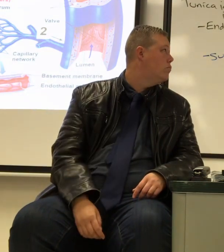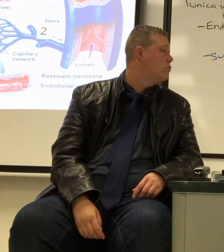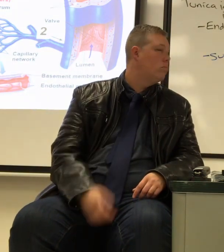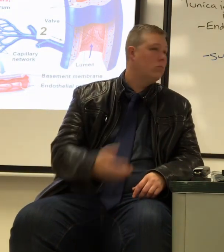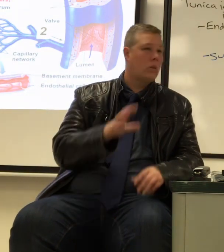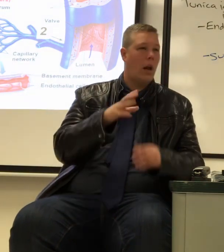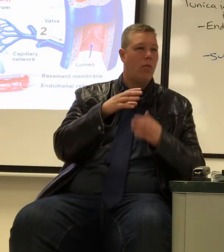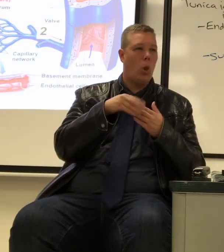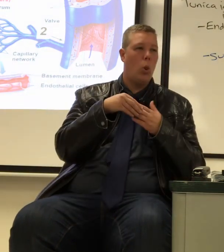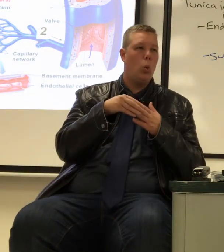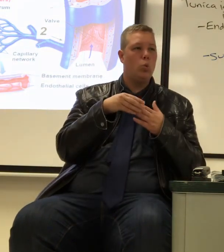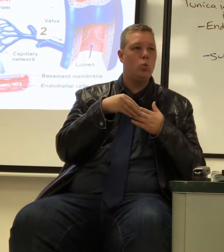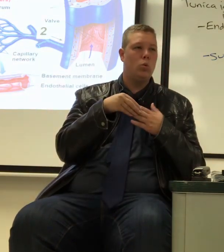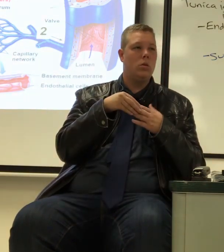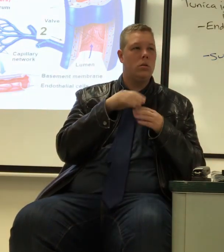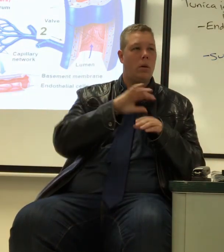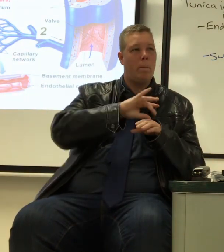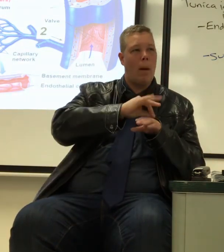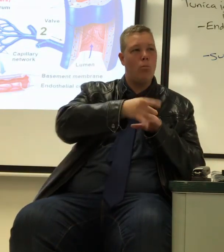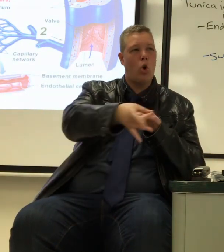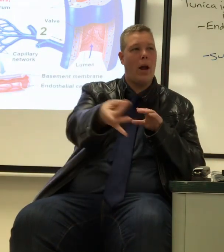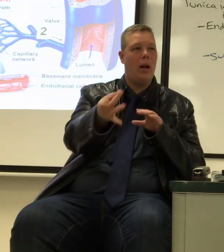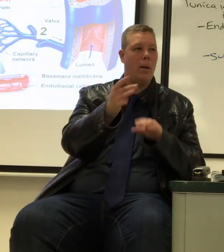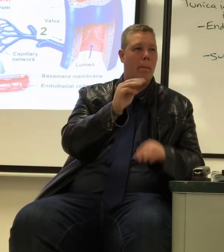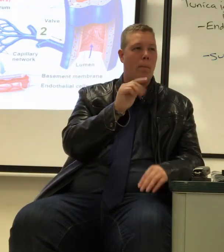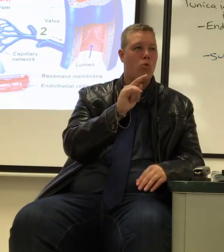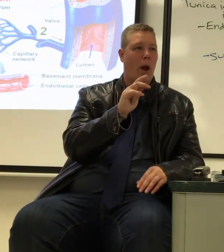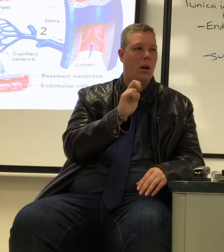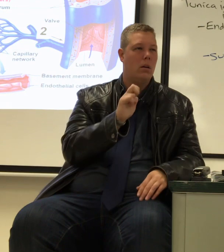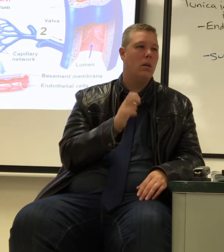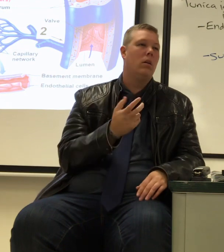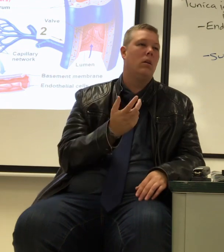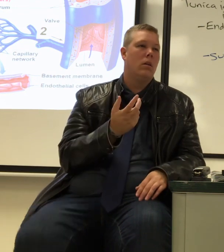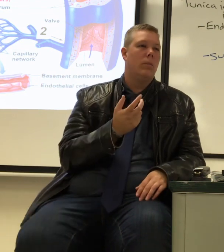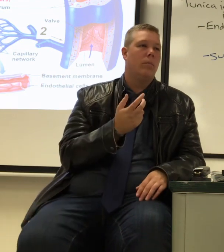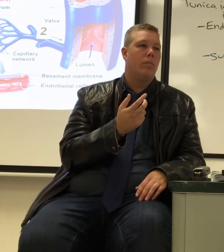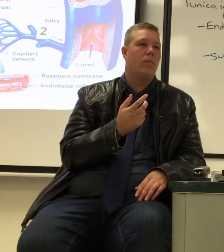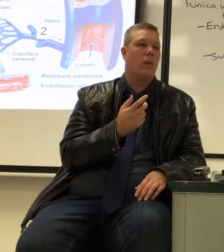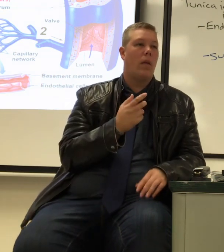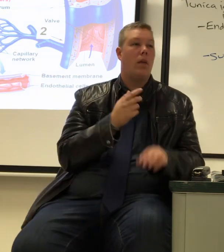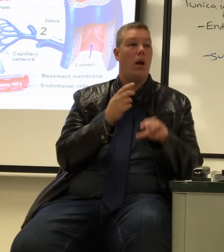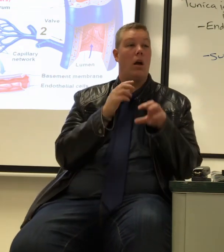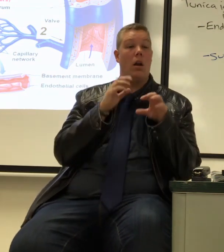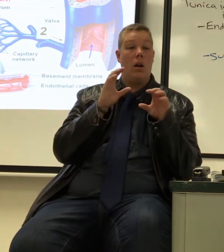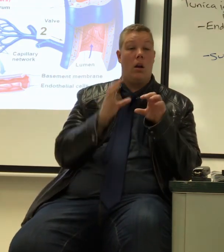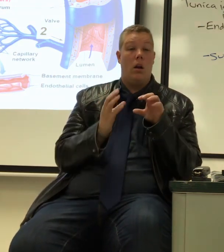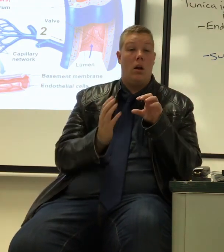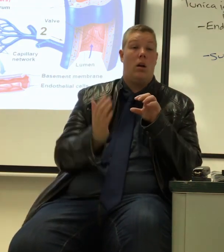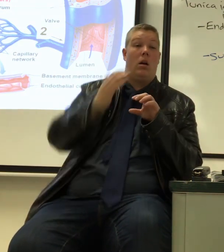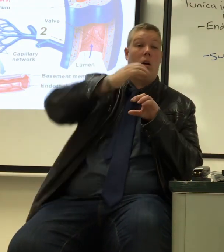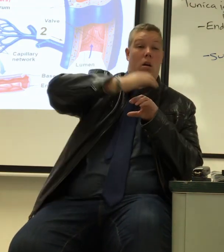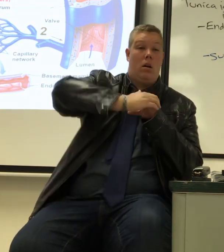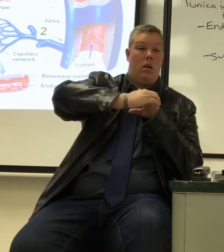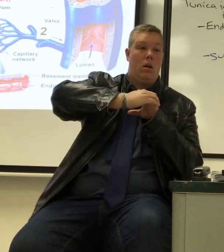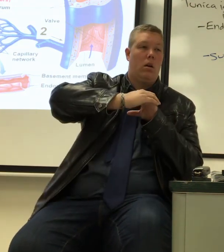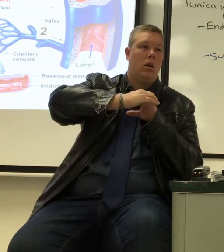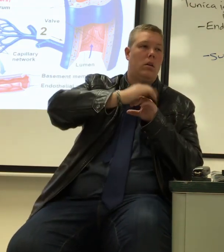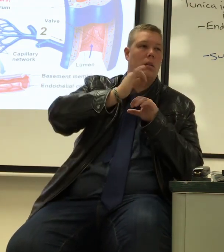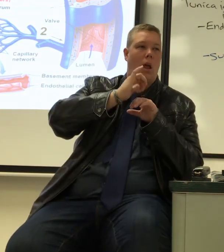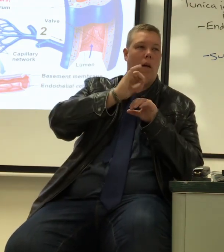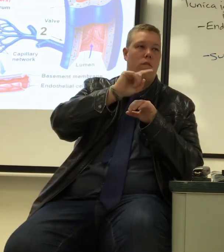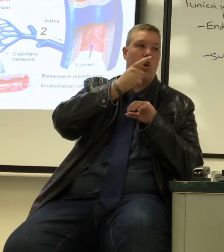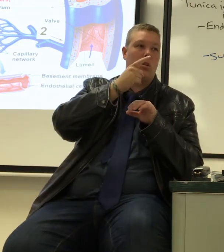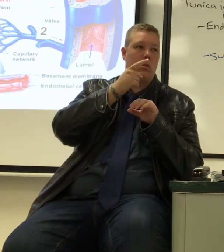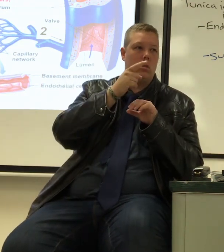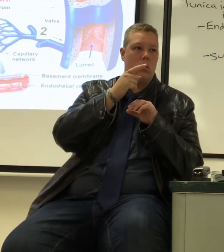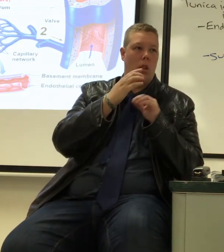Surrounds there. Now surrounding that in arteries and maybe veins is our first layer